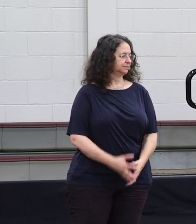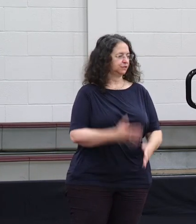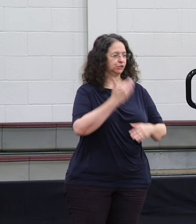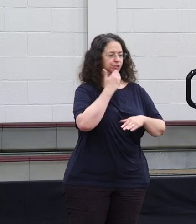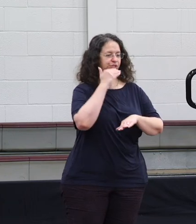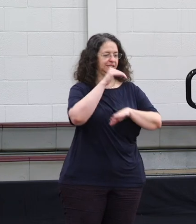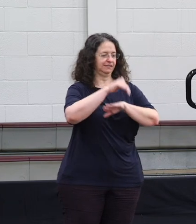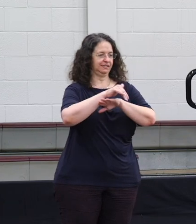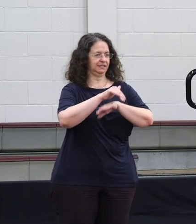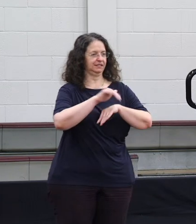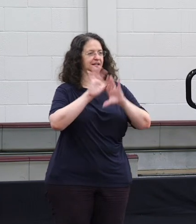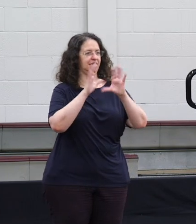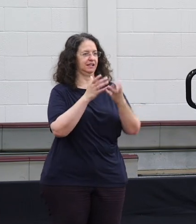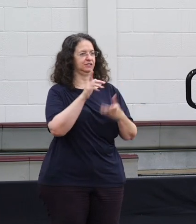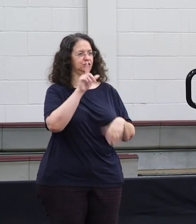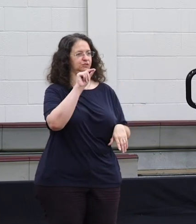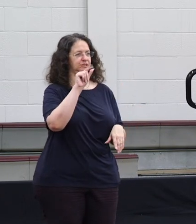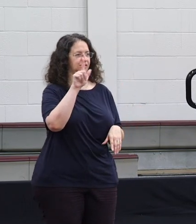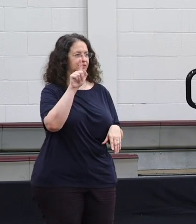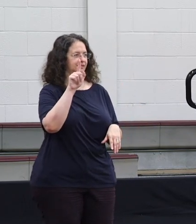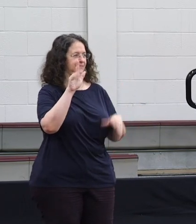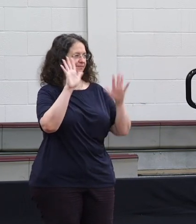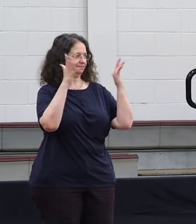Good evening, class of 2021.